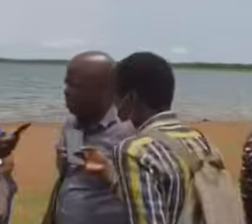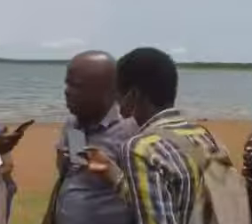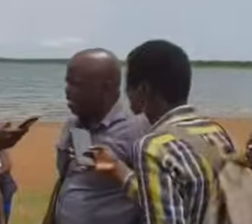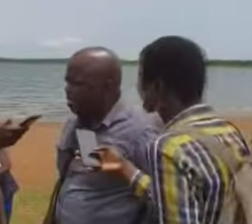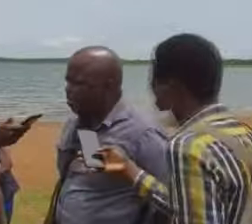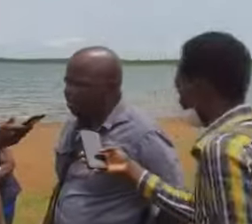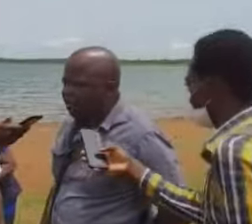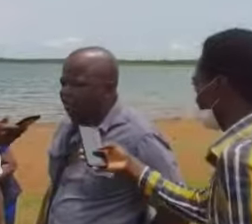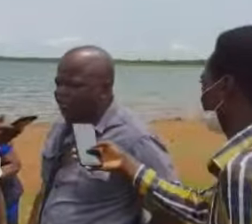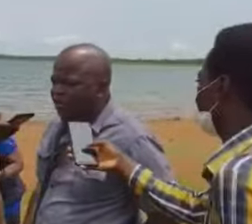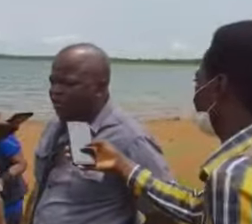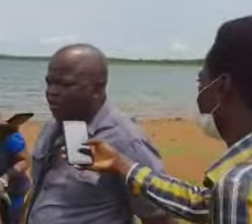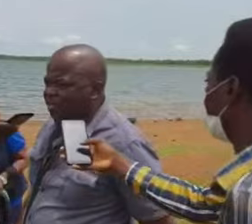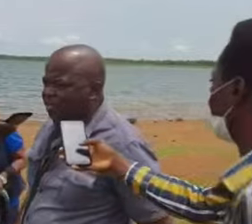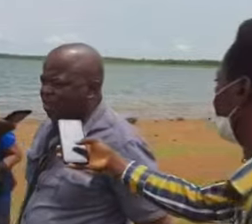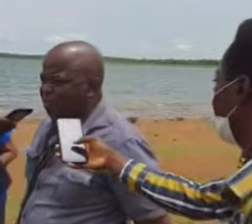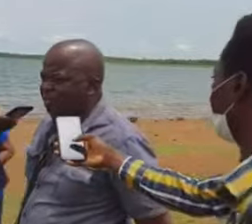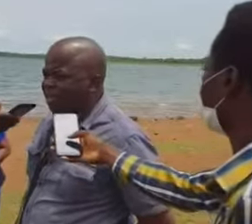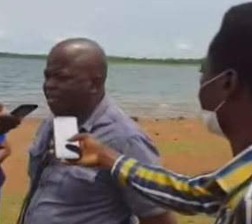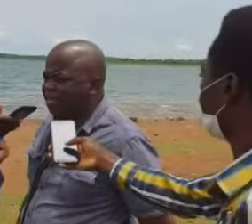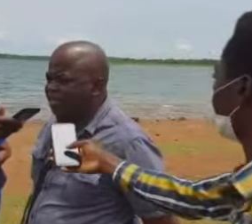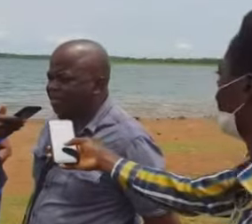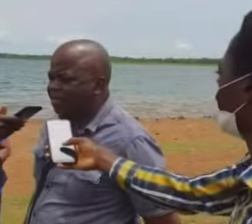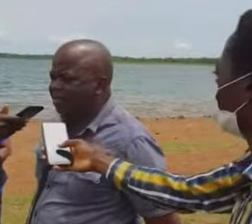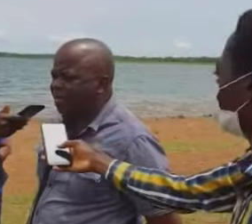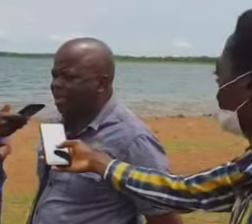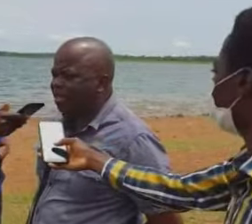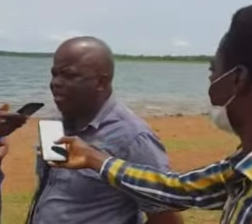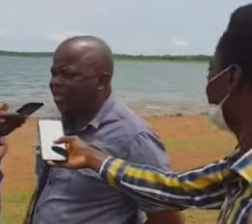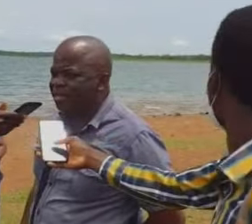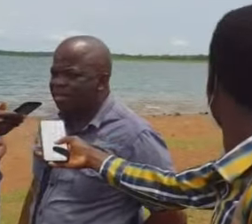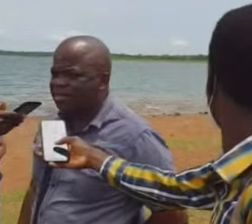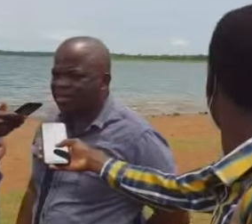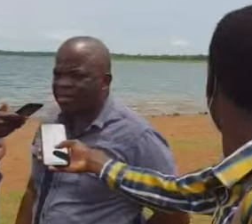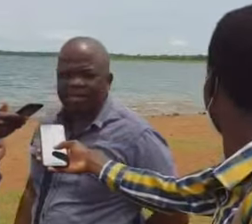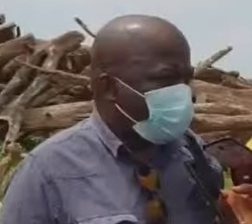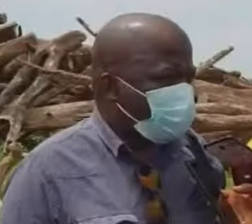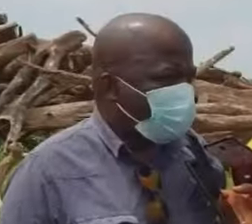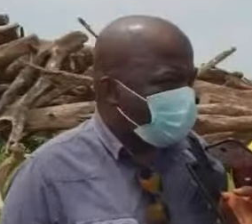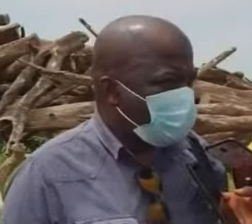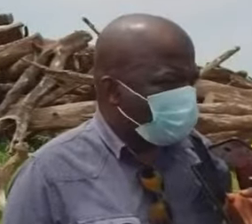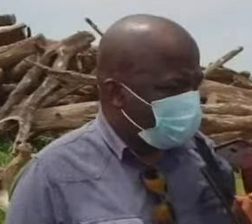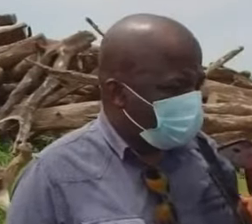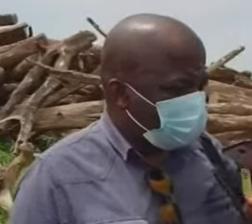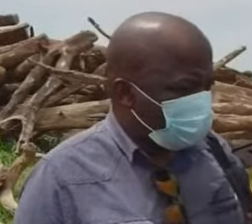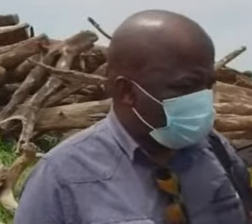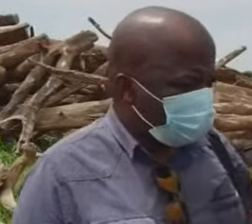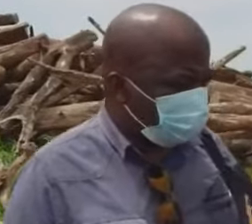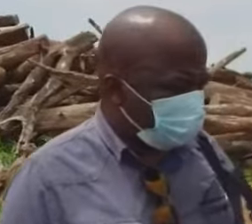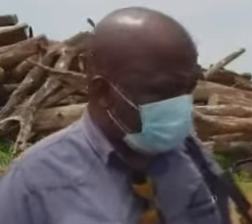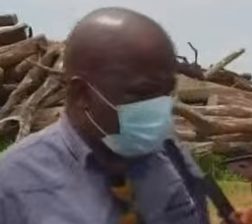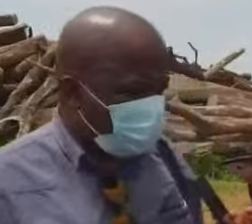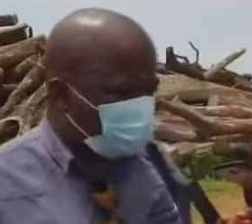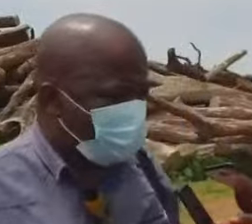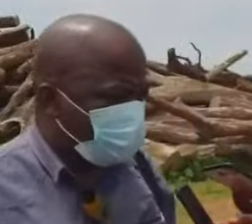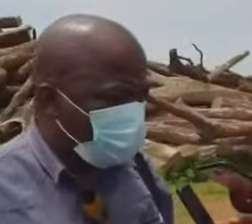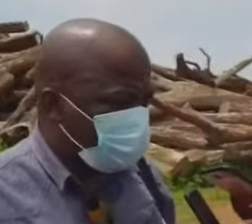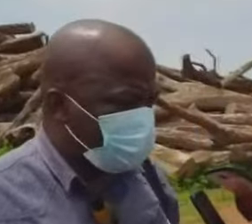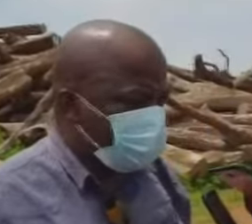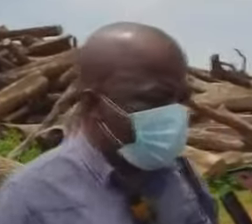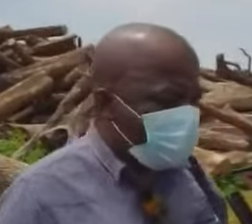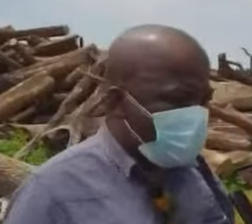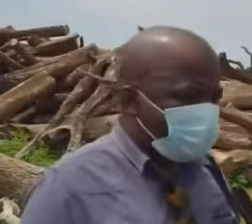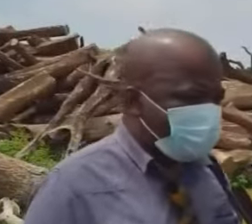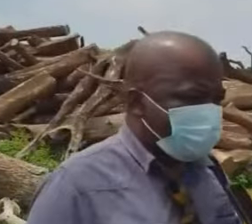General, Thomas Kofi Alonsi, visited the area to assess the work done. The mandate of the Ghana Maritime